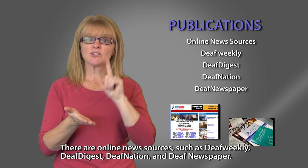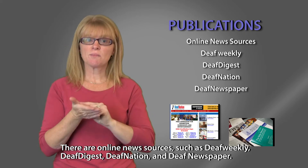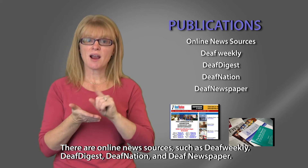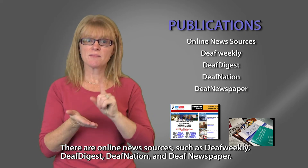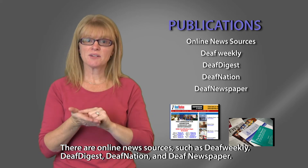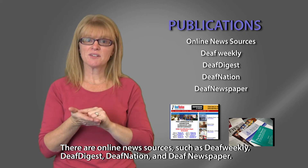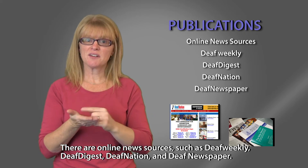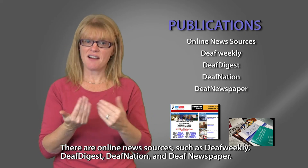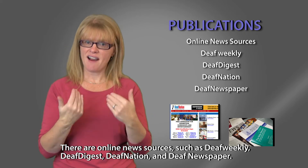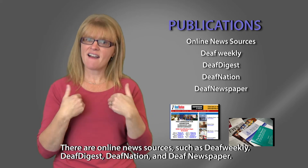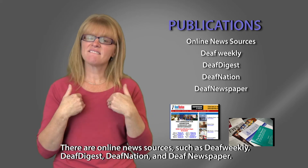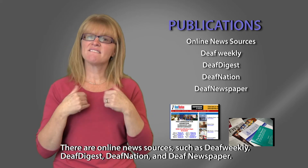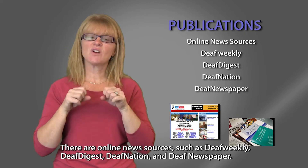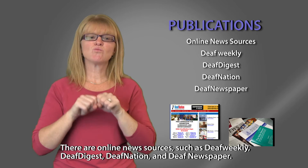and Deaf Newspaper.